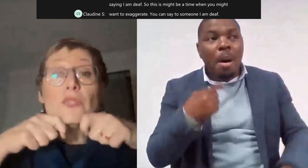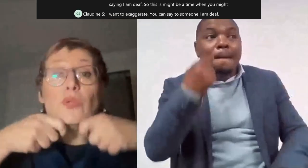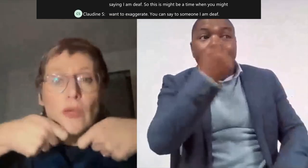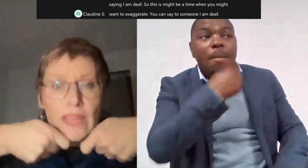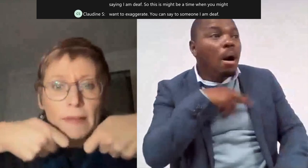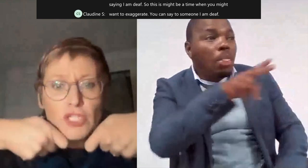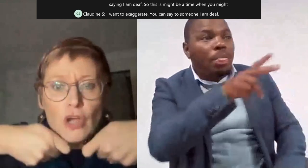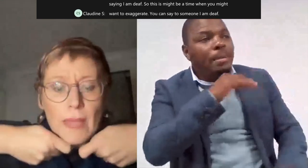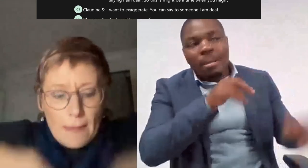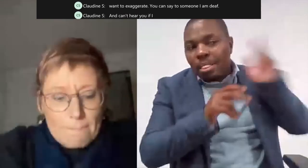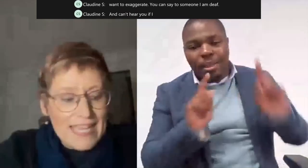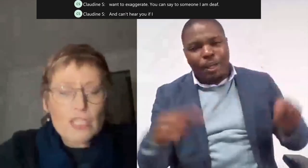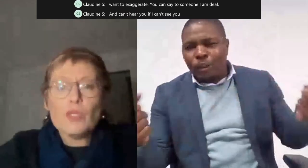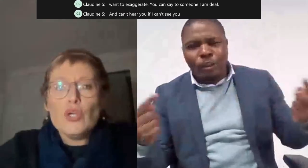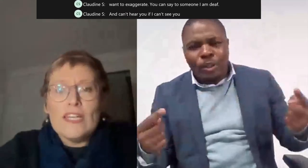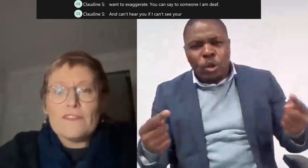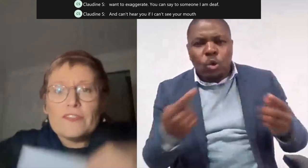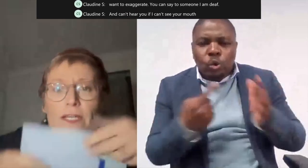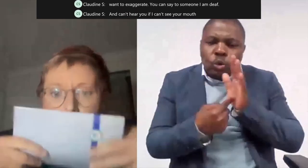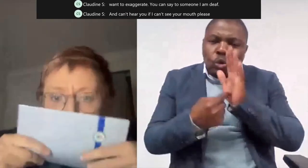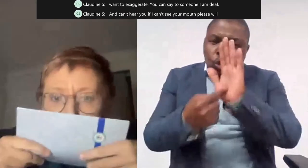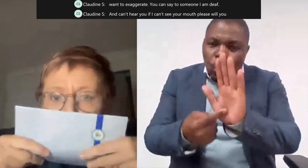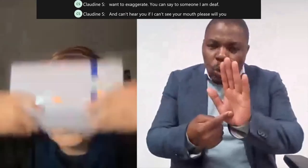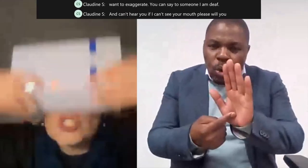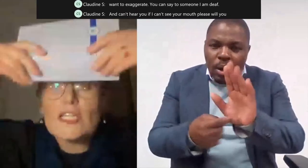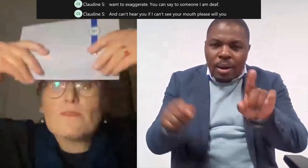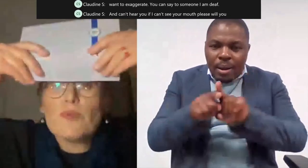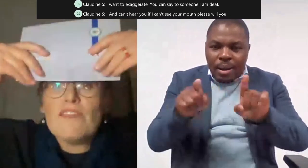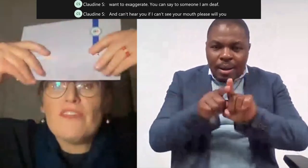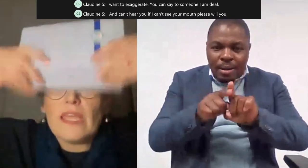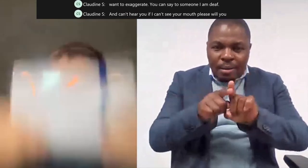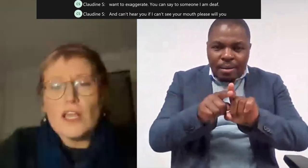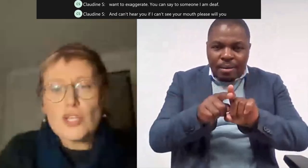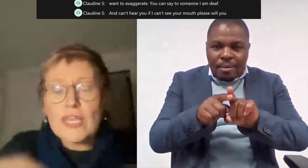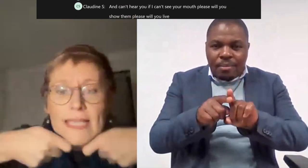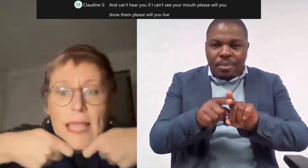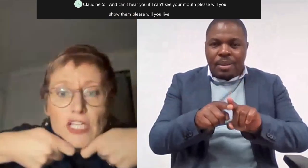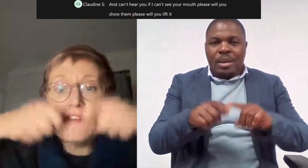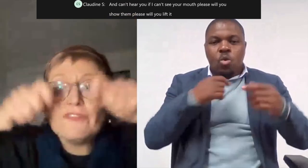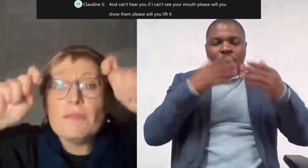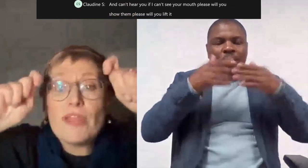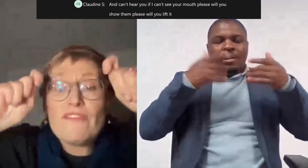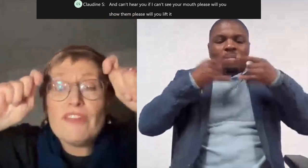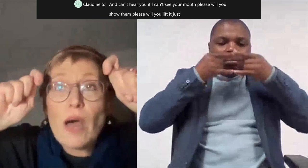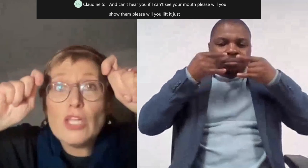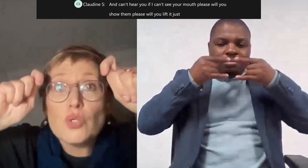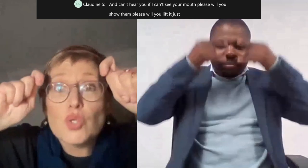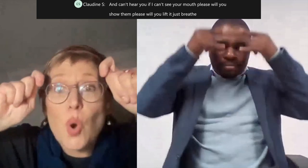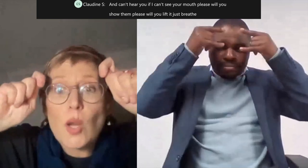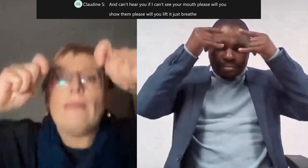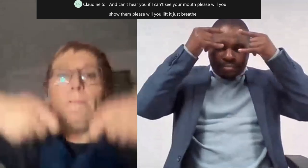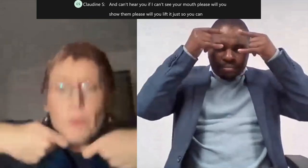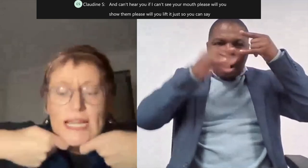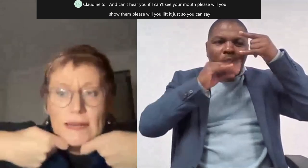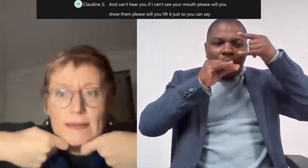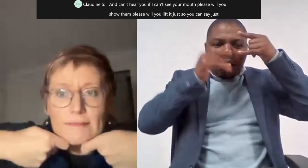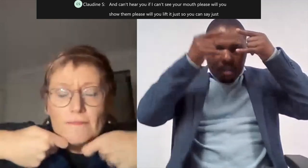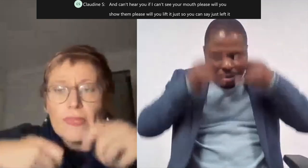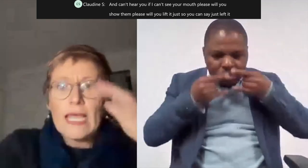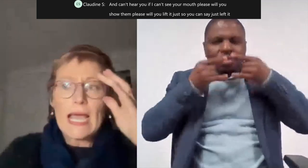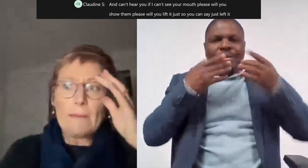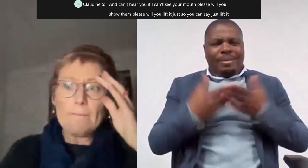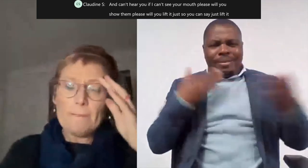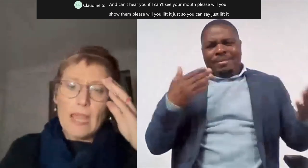mouth. Please will you lift it? Just so you can say, just lift it briefly while you talk and then put it